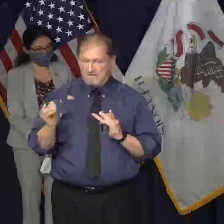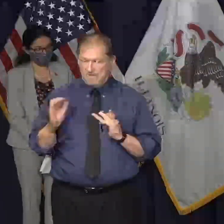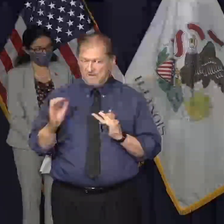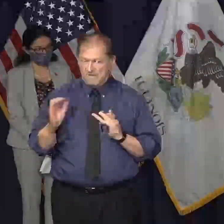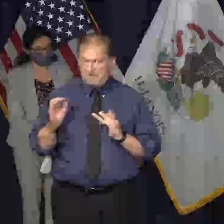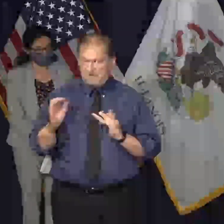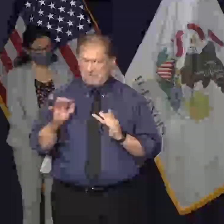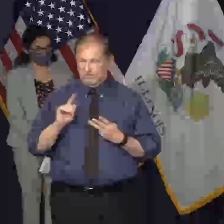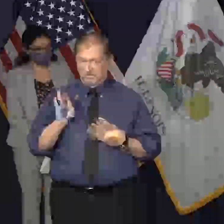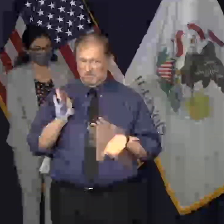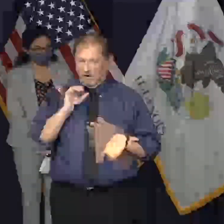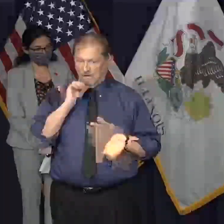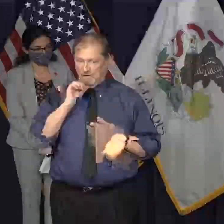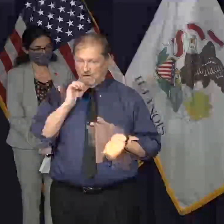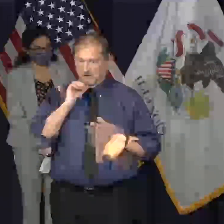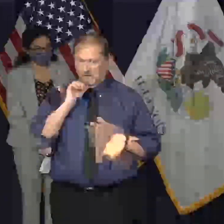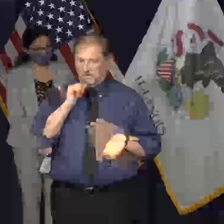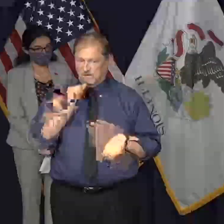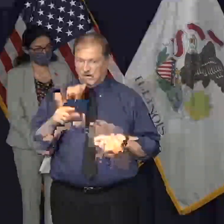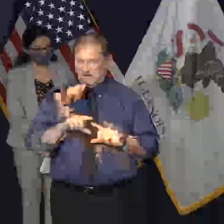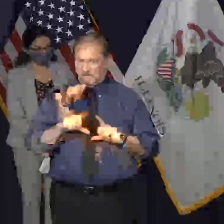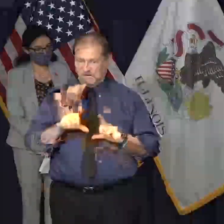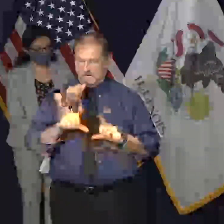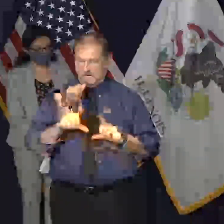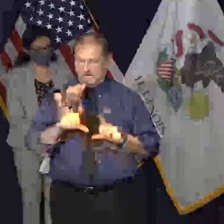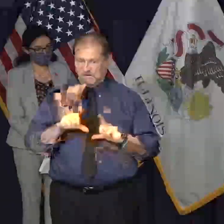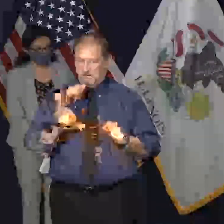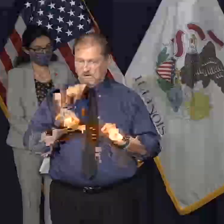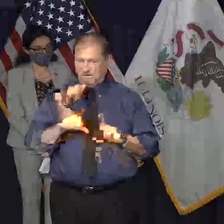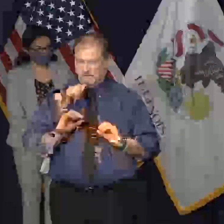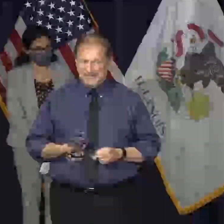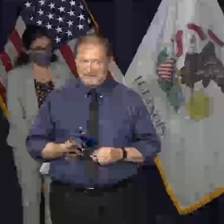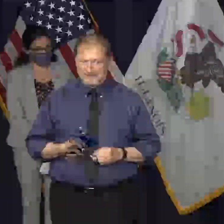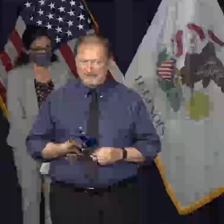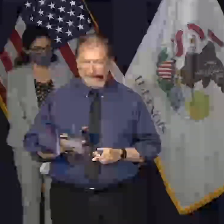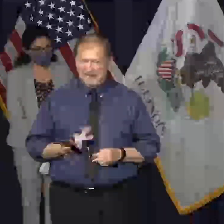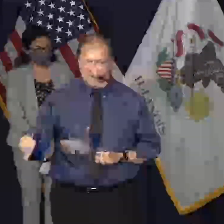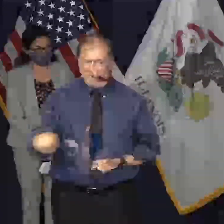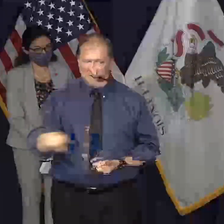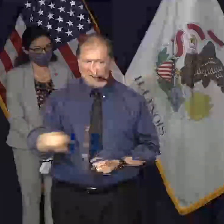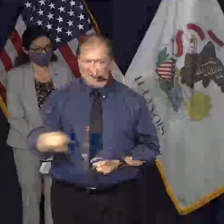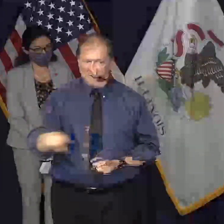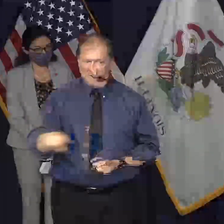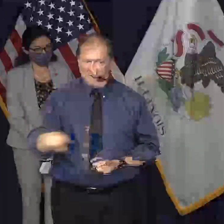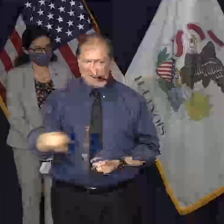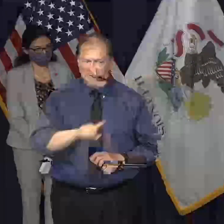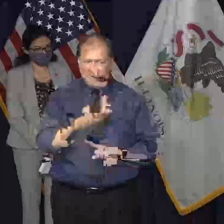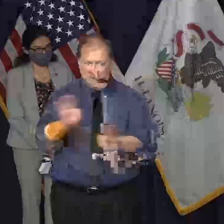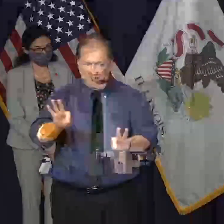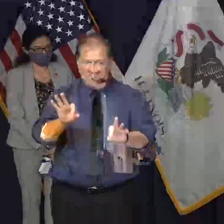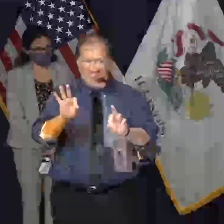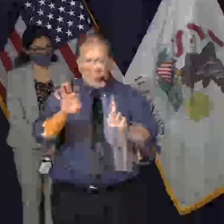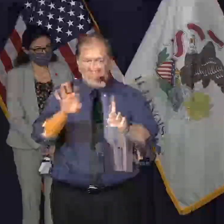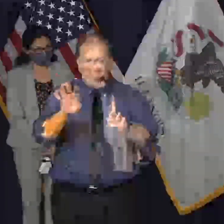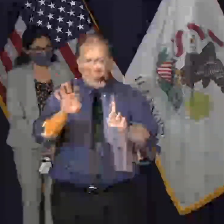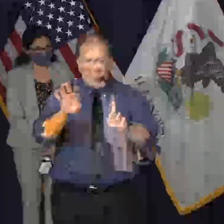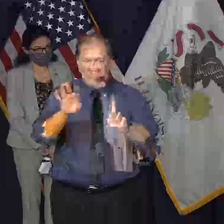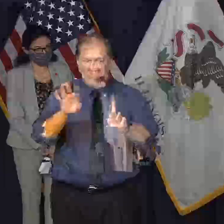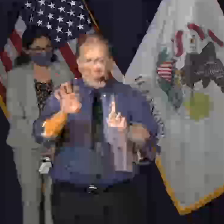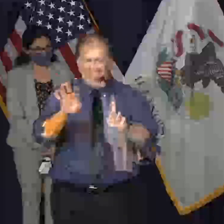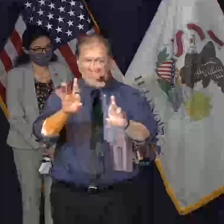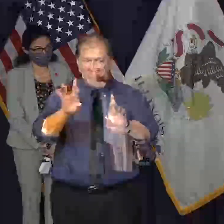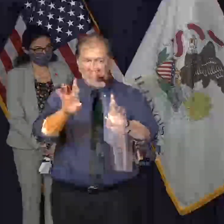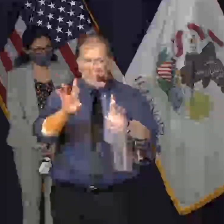regardless of citizenship status, COVID-19 is available and covered for everyone.